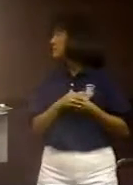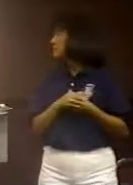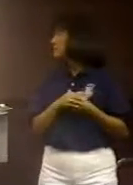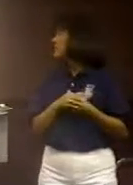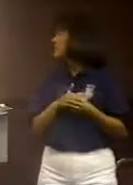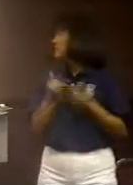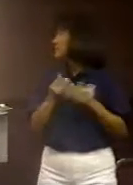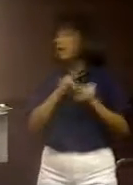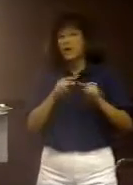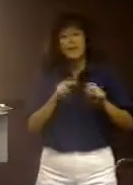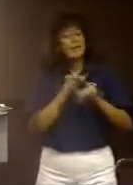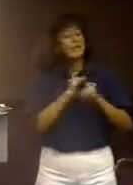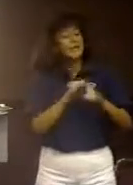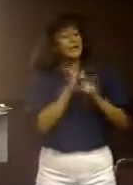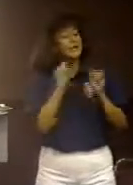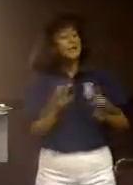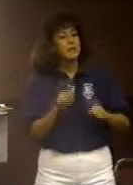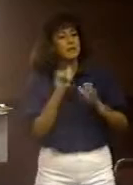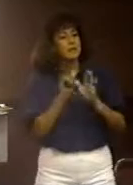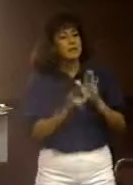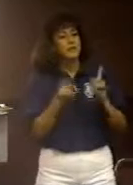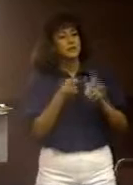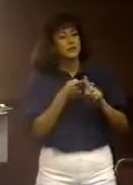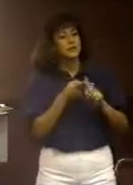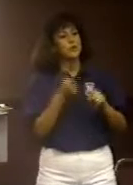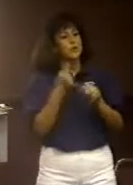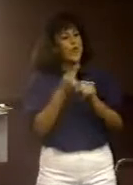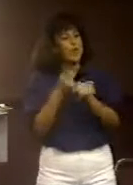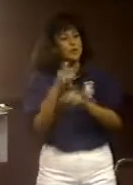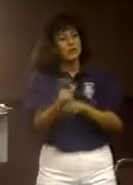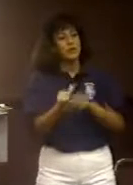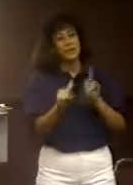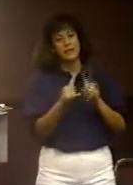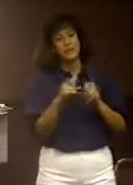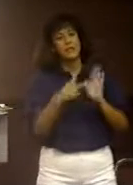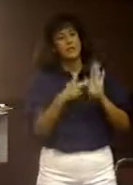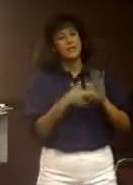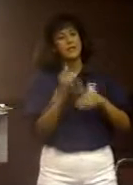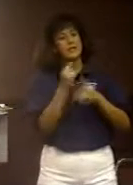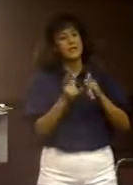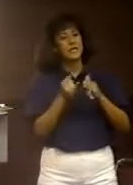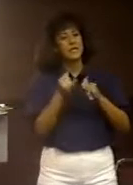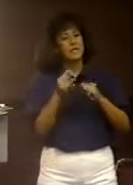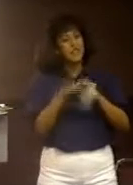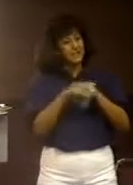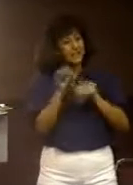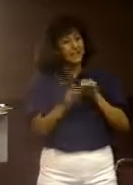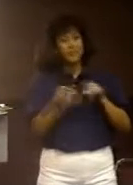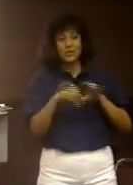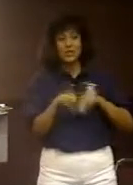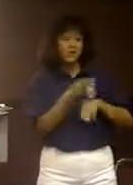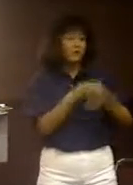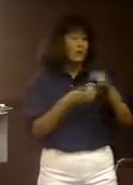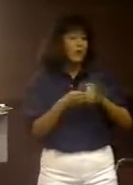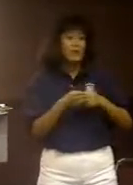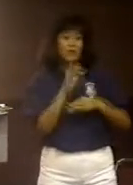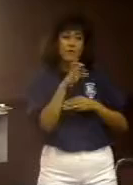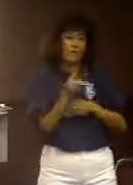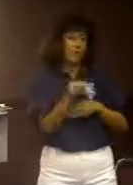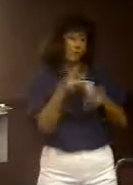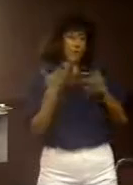let's see, there's an inability to accurately represent spoken English in a manual form, and then right there, there's no